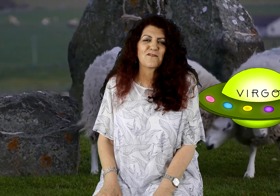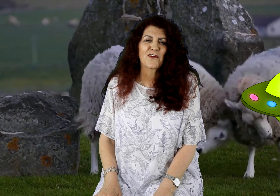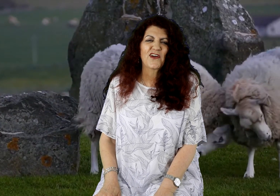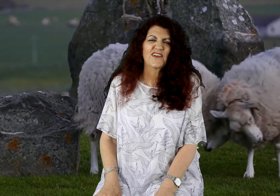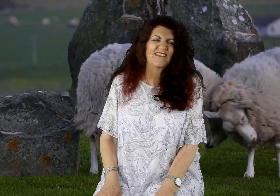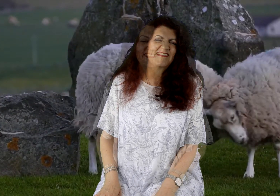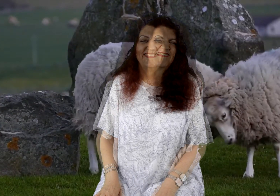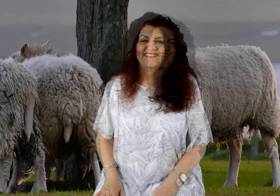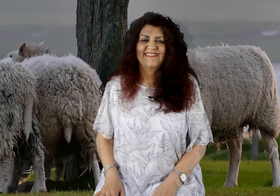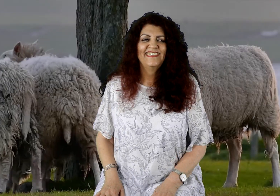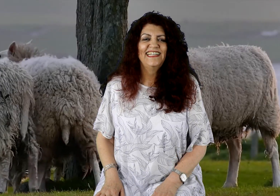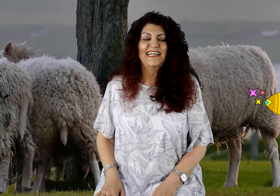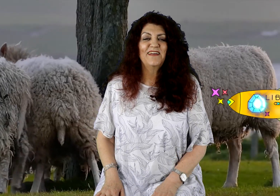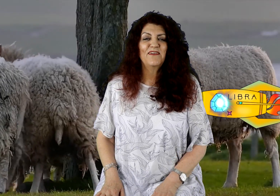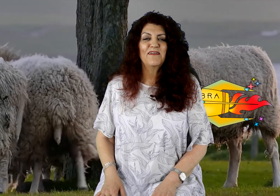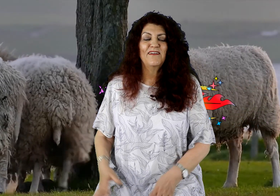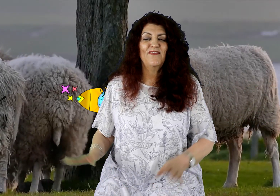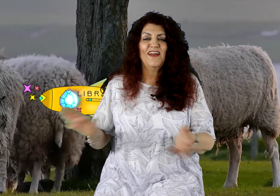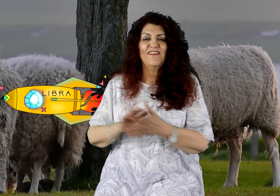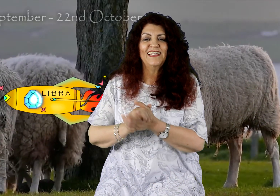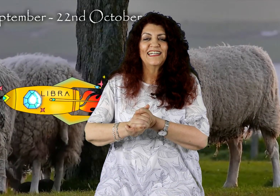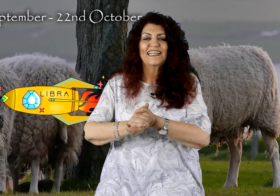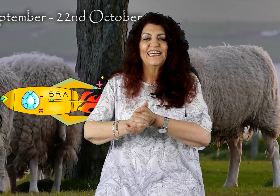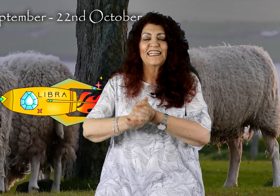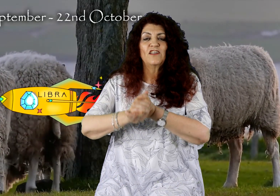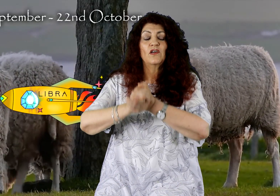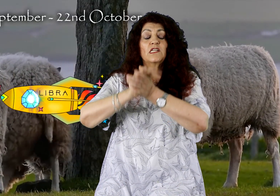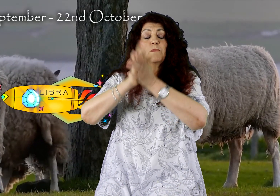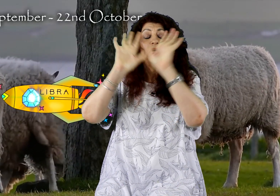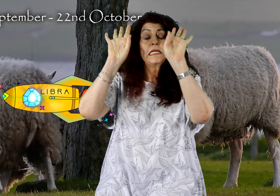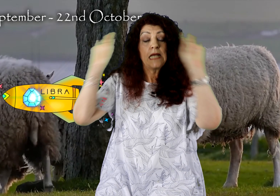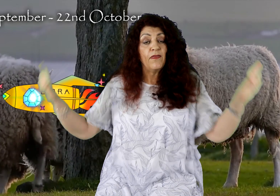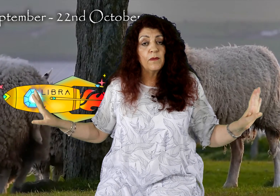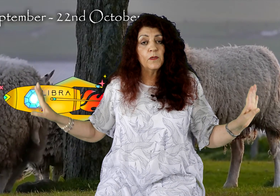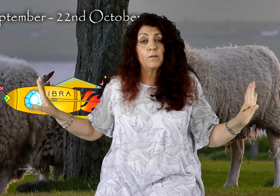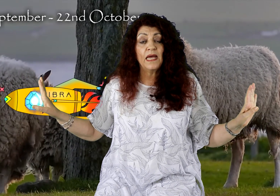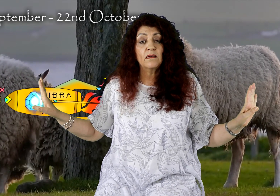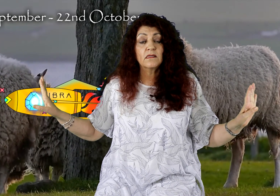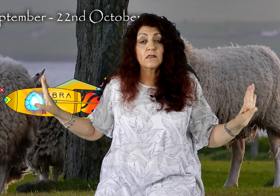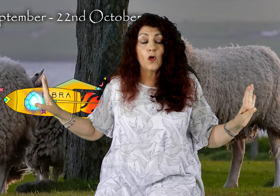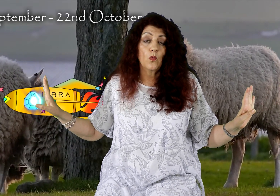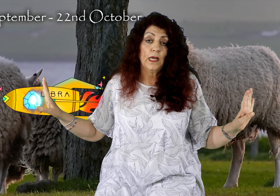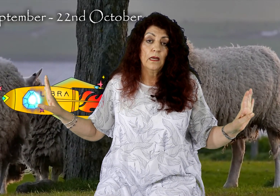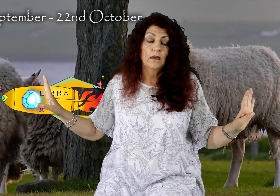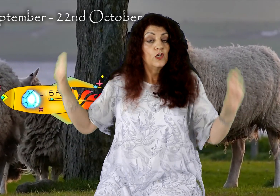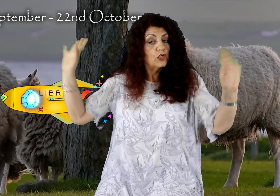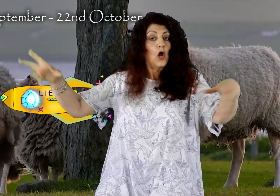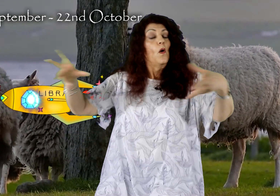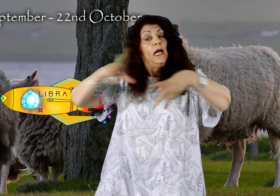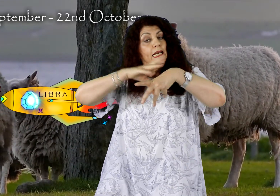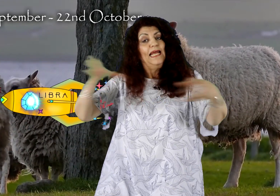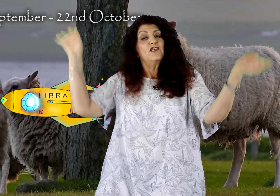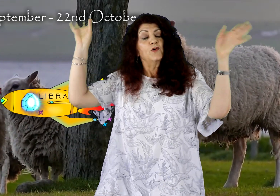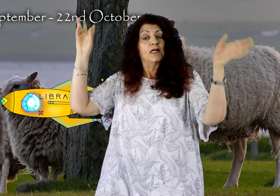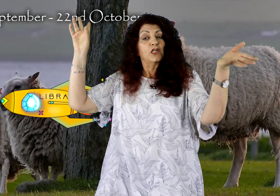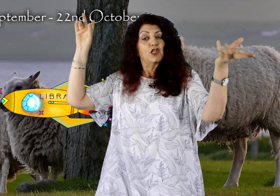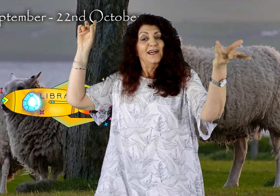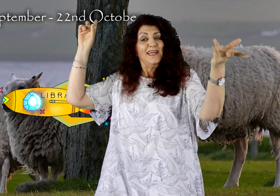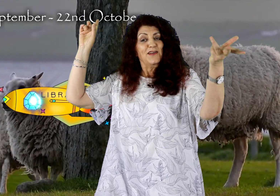Virgo. Libra, my fluffy little kitten, you can expect nothing but madness this whole week. So let your inner child out to